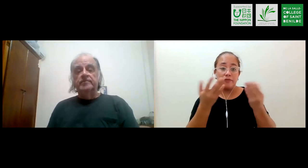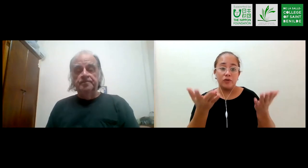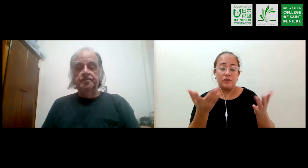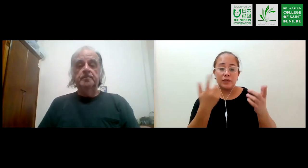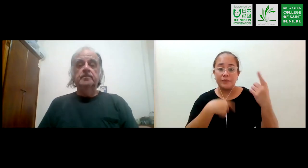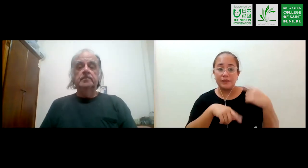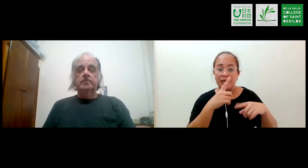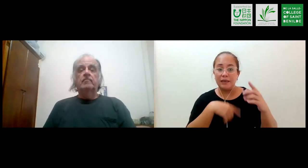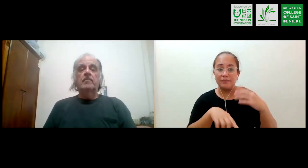random.